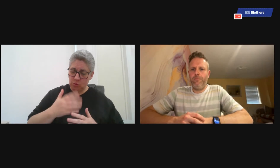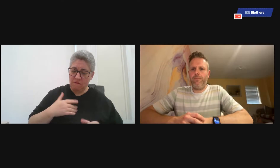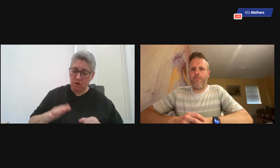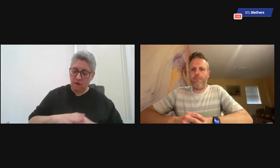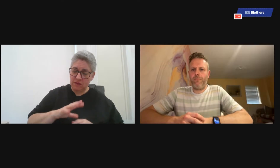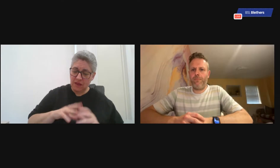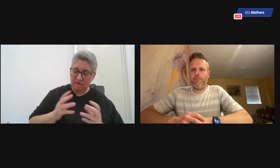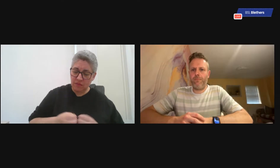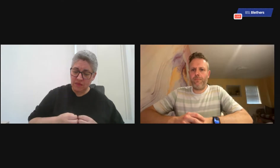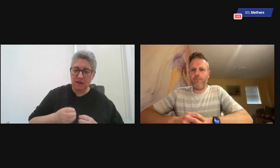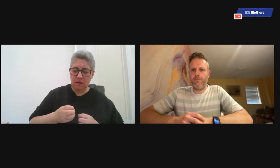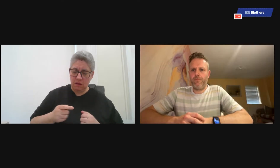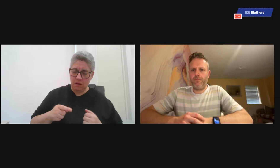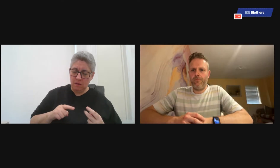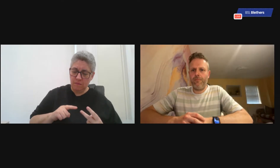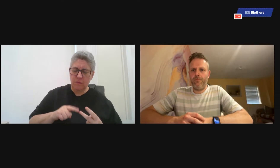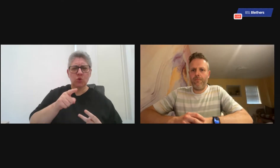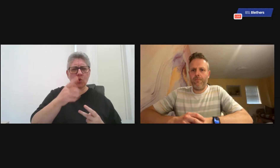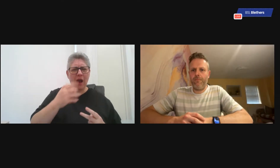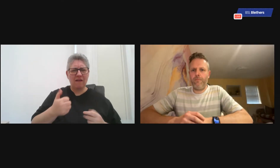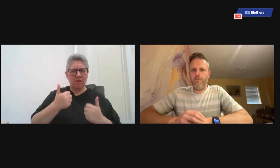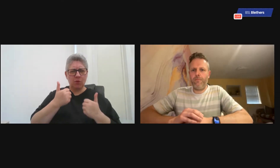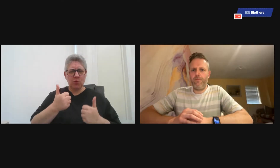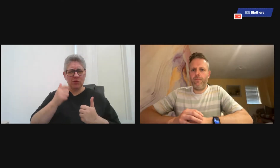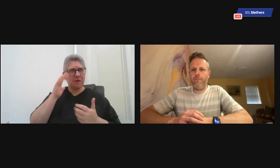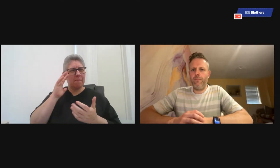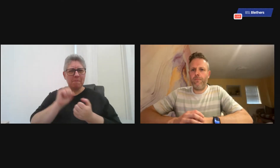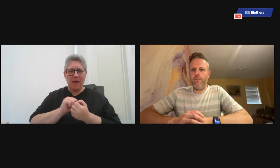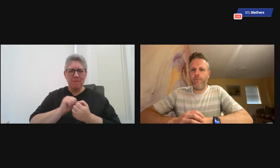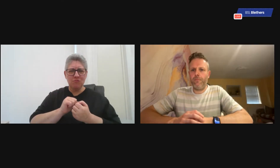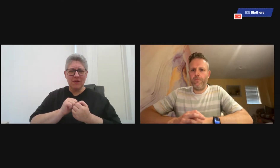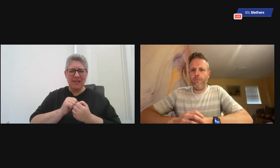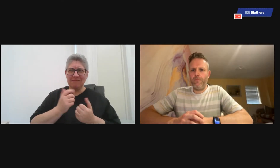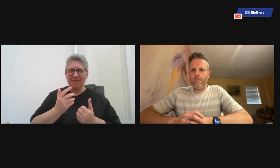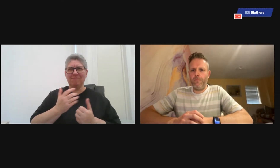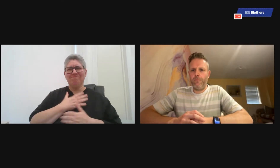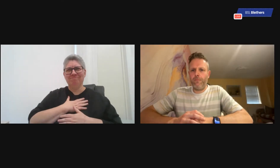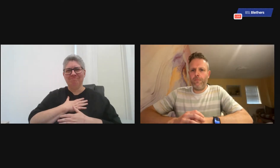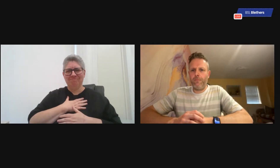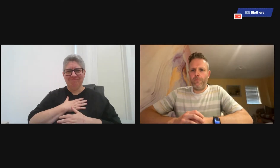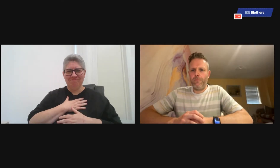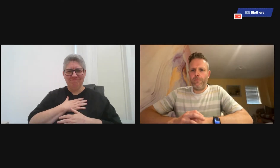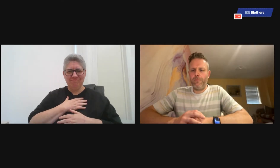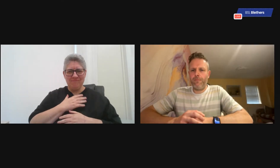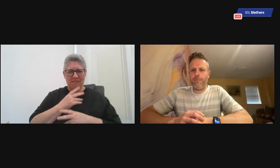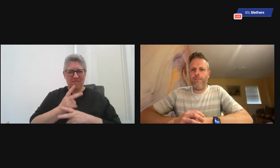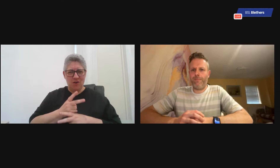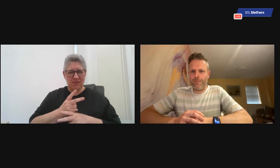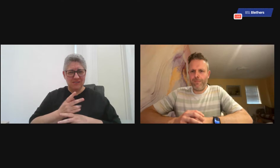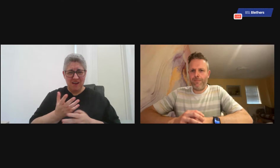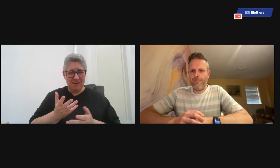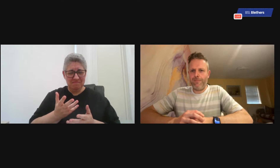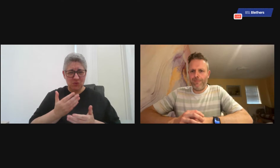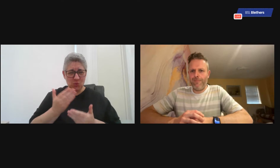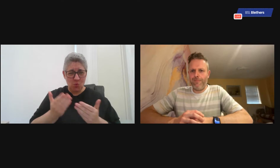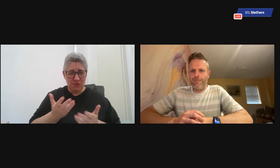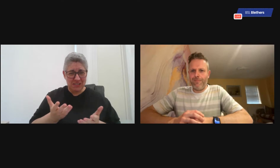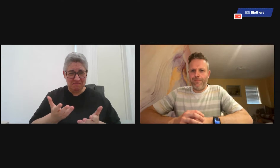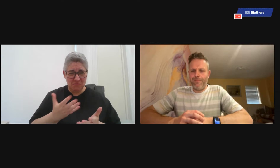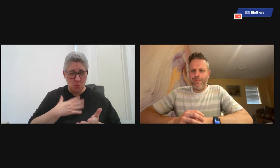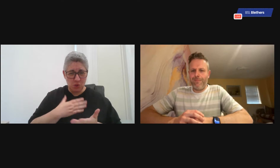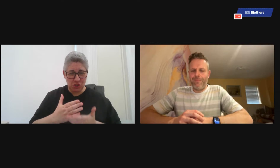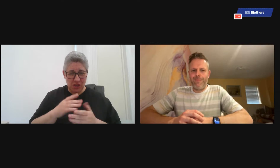to just do a little bit of a recap before we close. I can't see any more questions coming in. Can I just ask you of